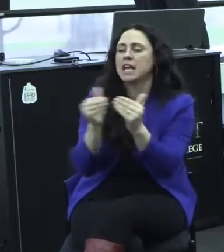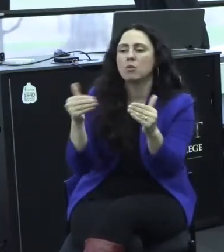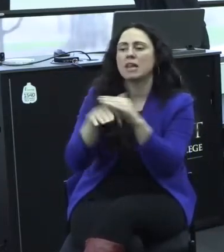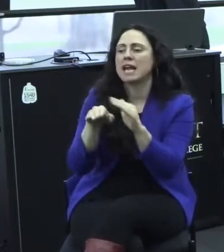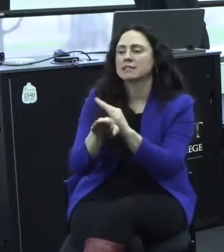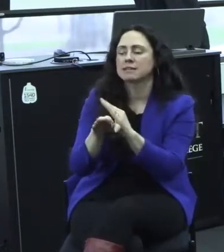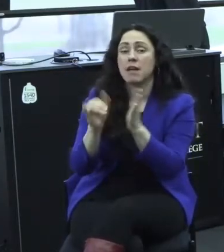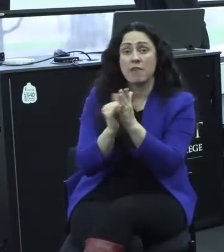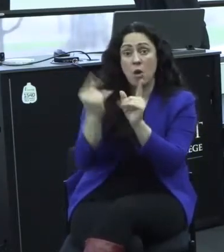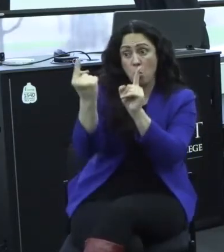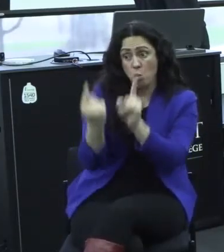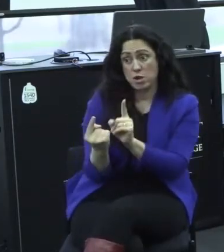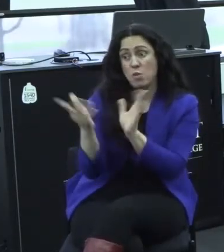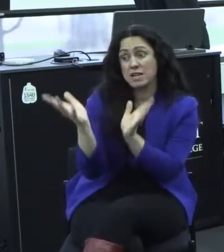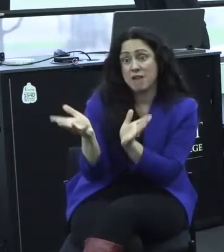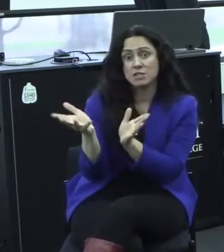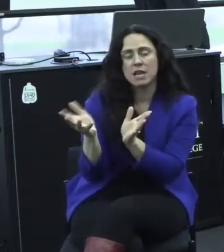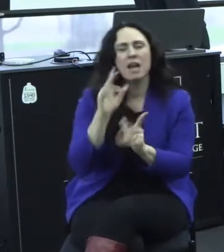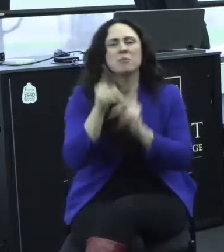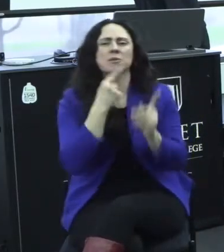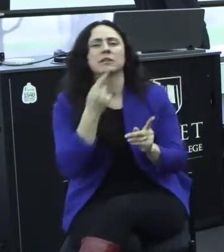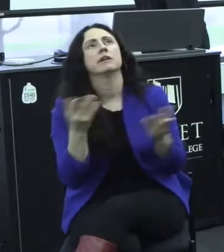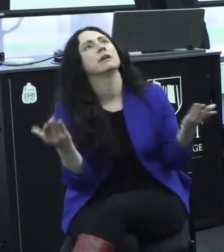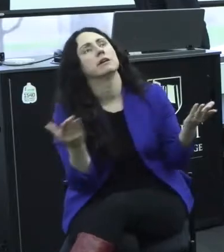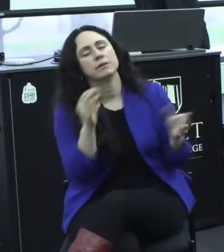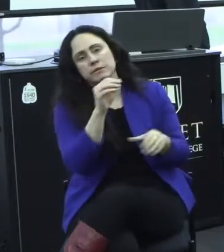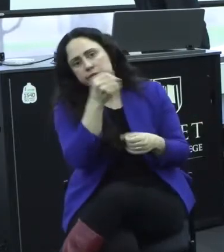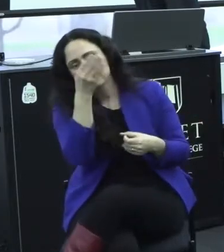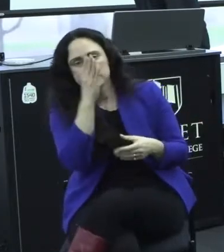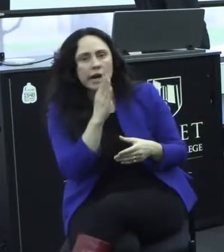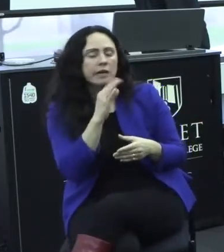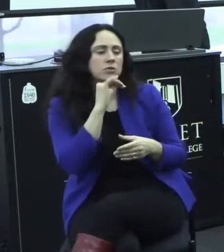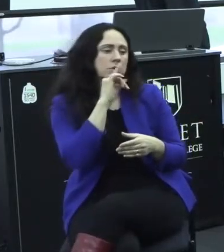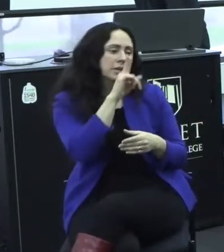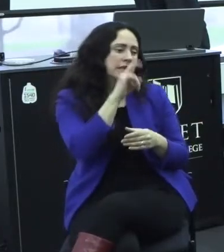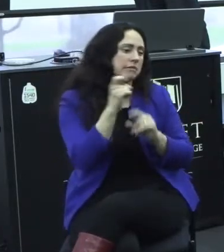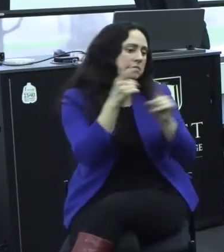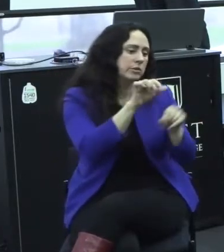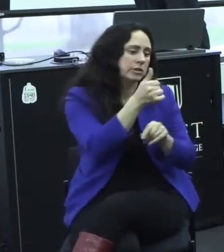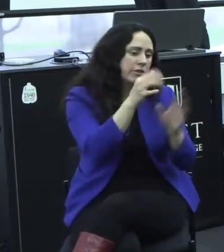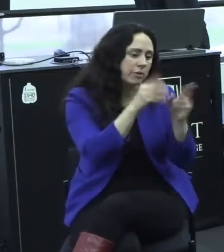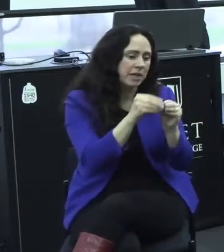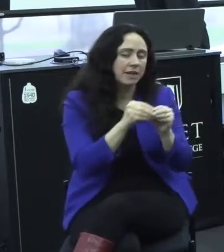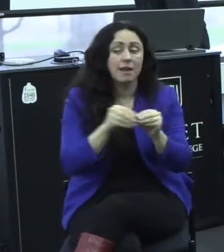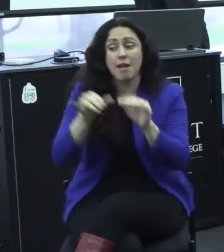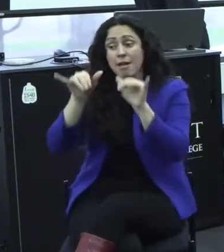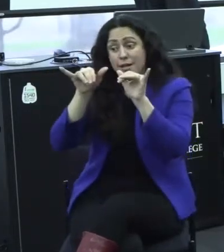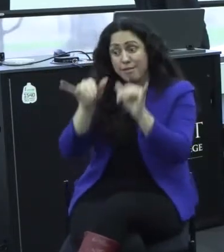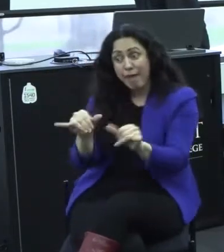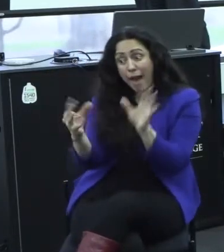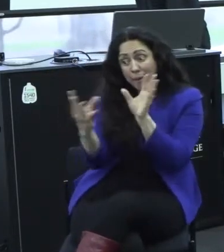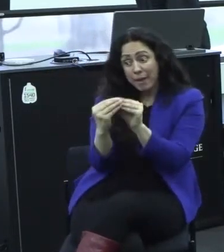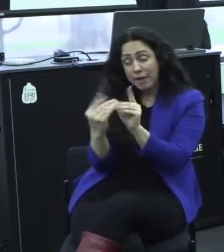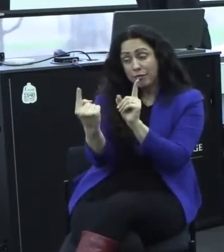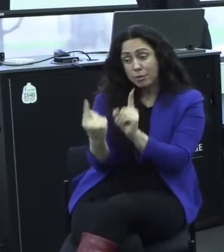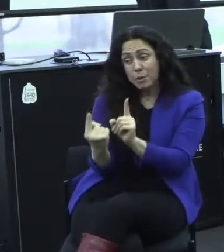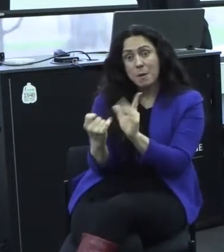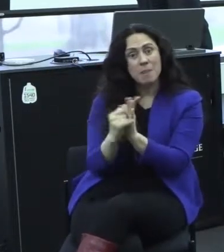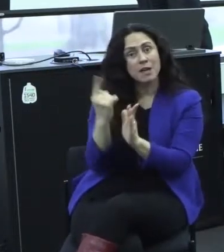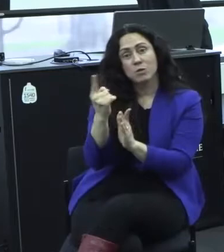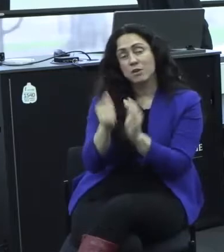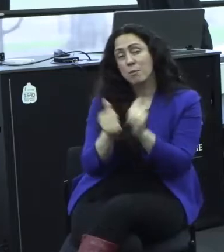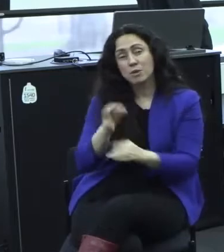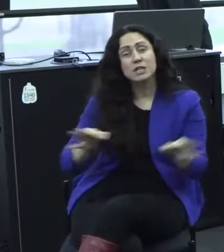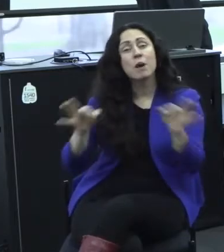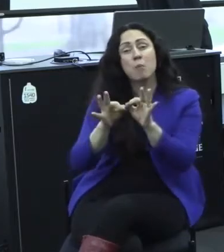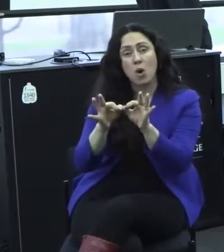one-to-one conversation, I know sometimes people are like, oh, do I really have to come to another meeting? That is one of the most valuable sessions you will ever have in your time at JJC. I'm